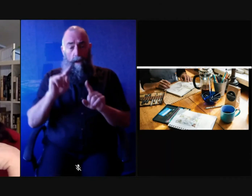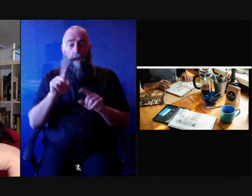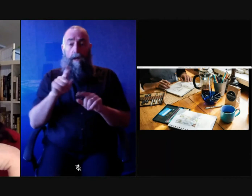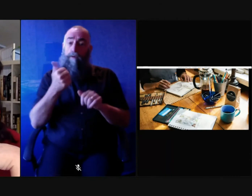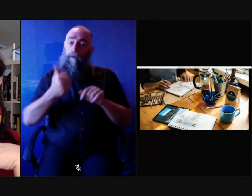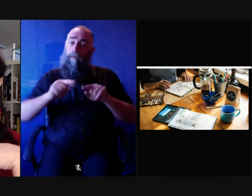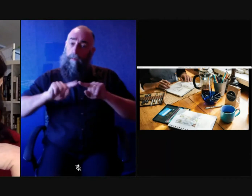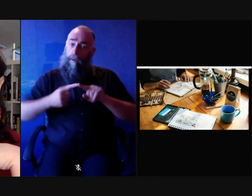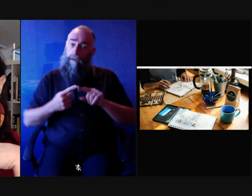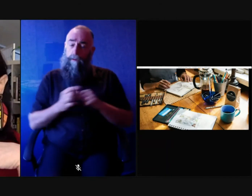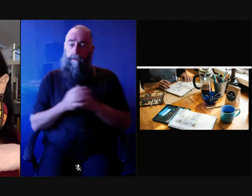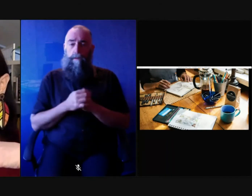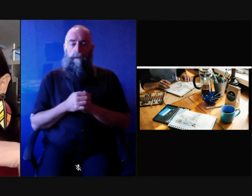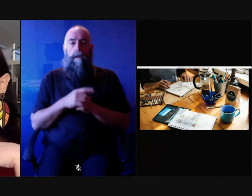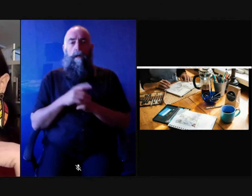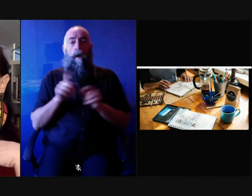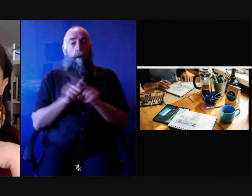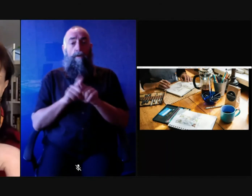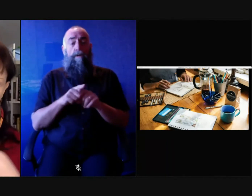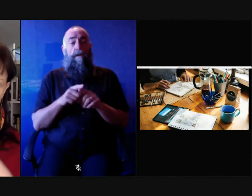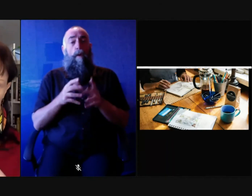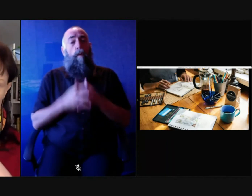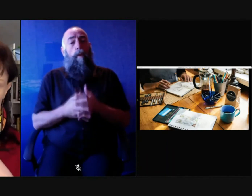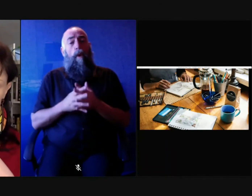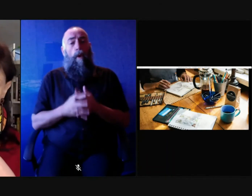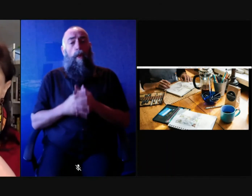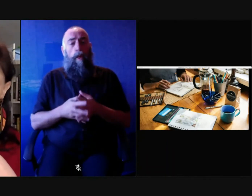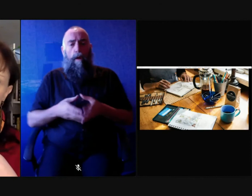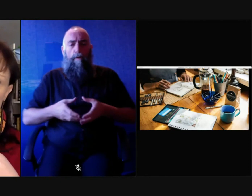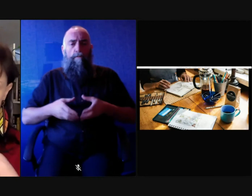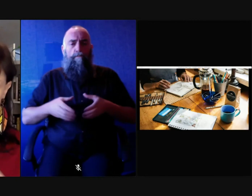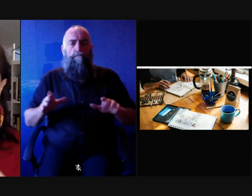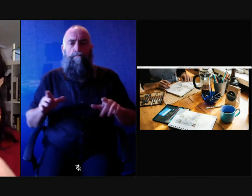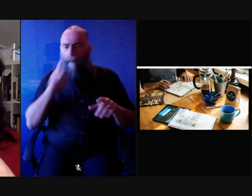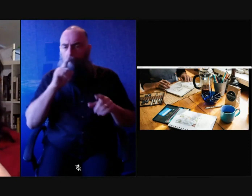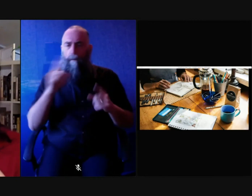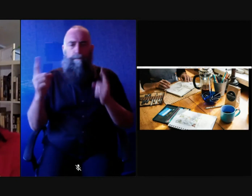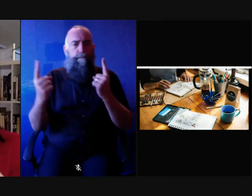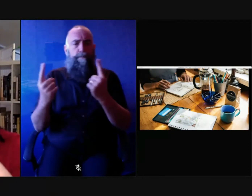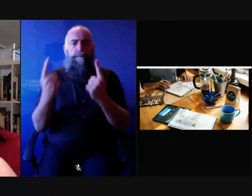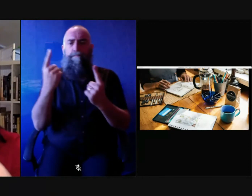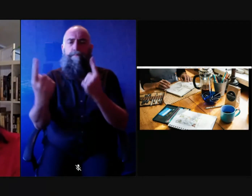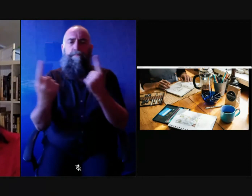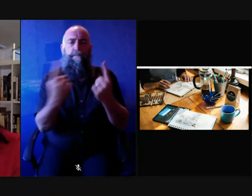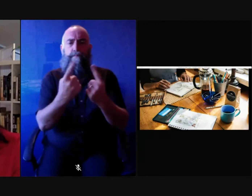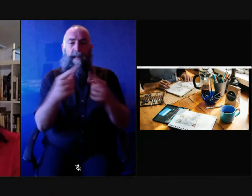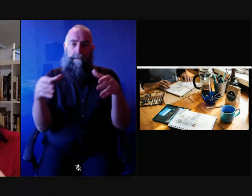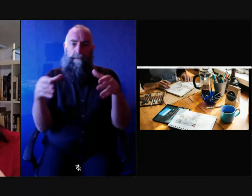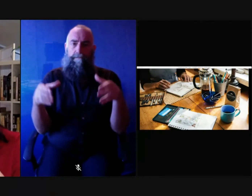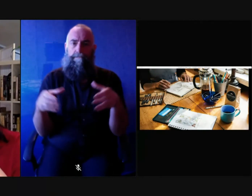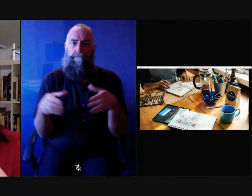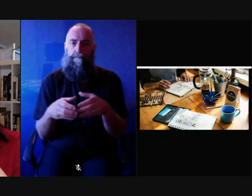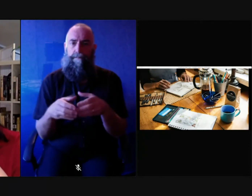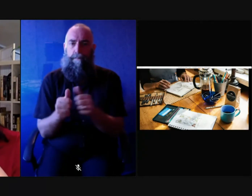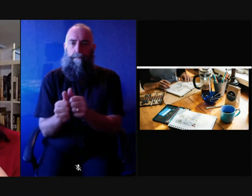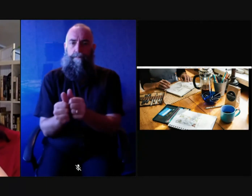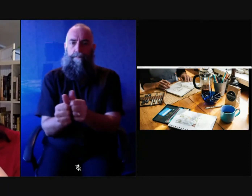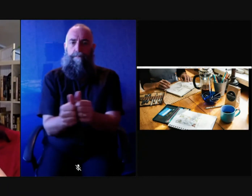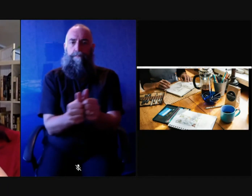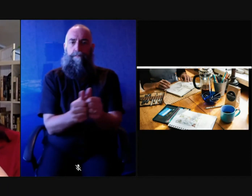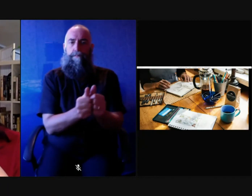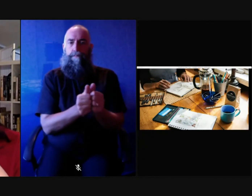to collaborate as well. People in the screen industry have usually been pretty good with technology, but I know for